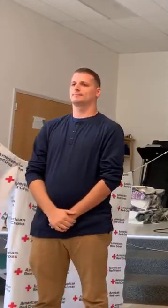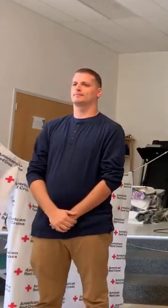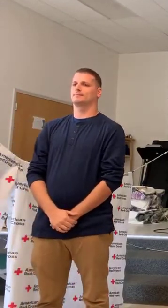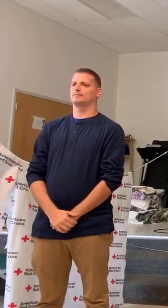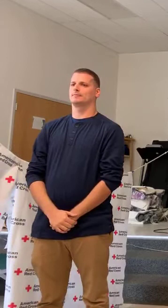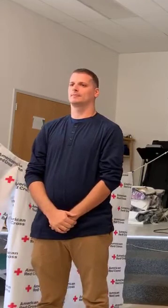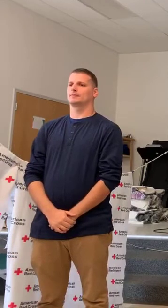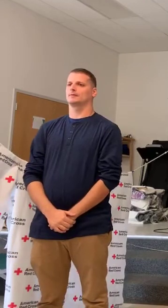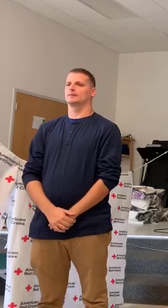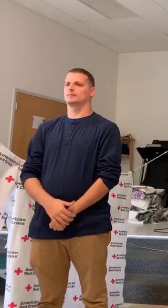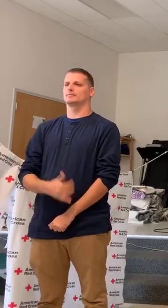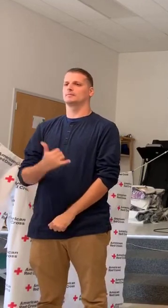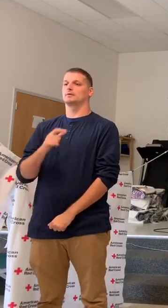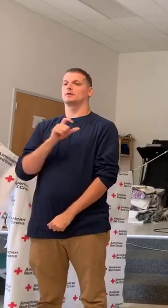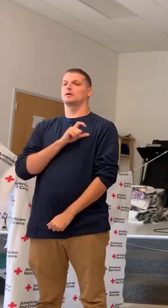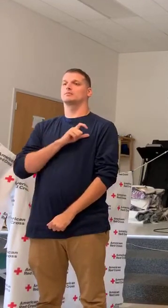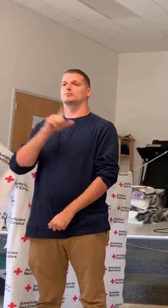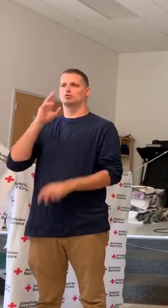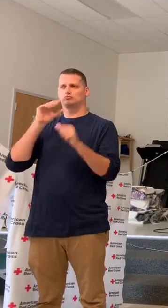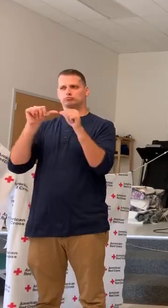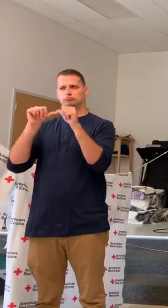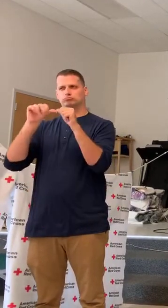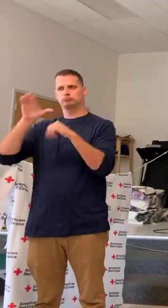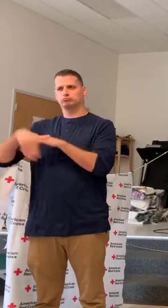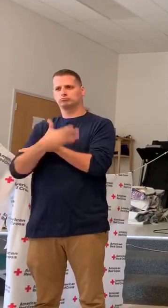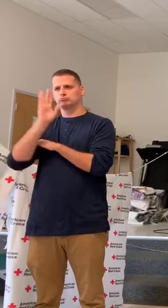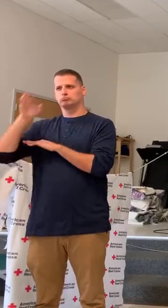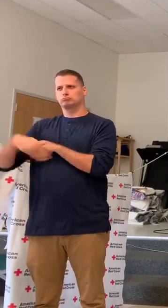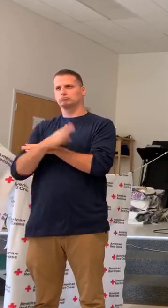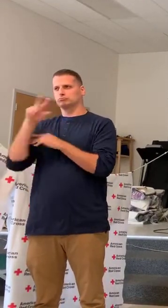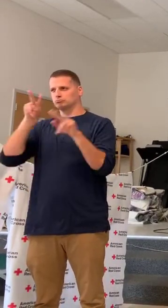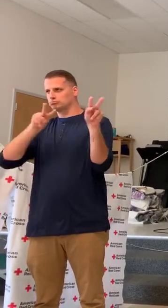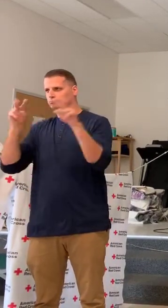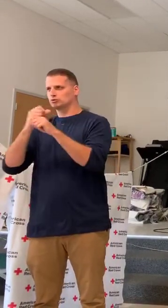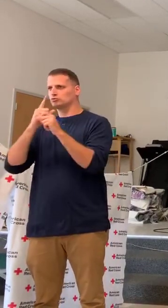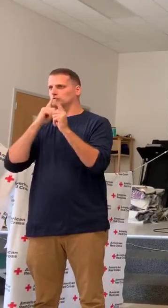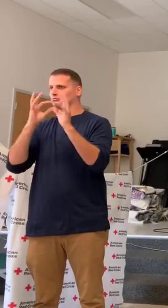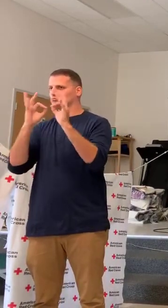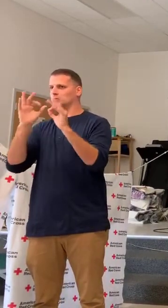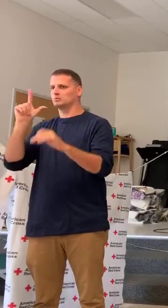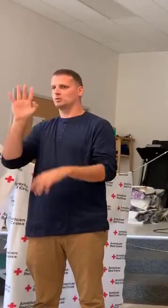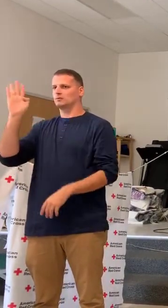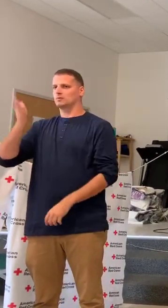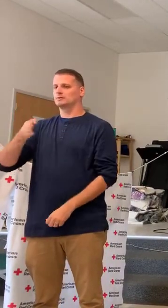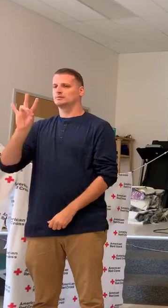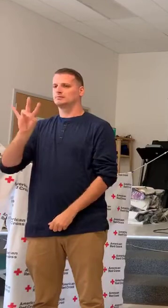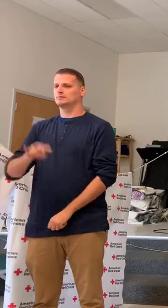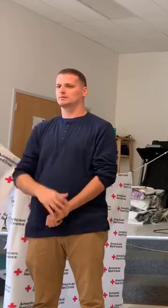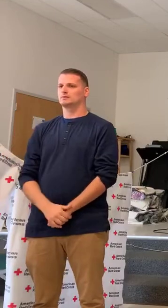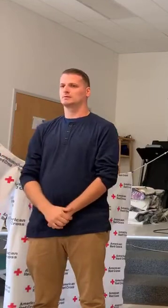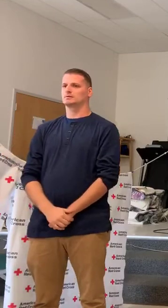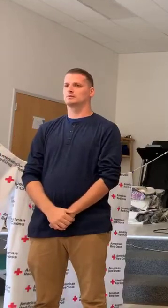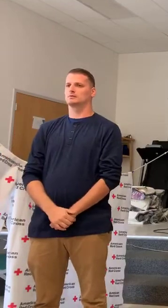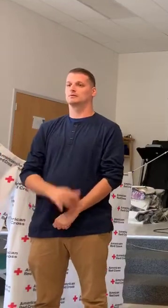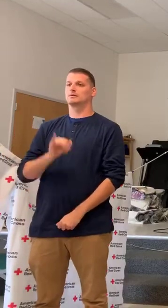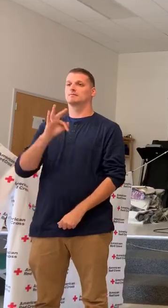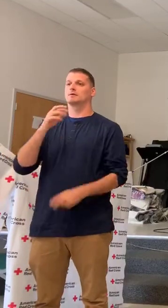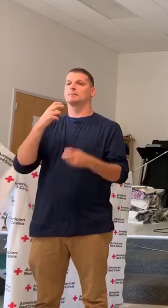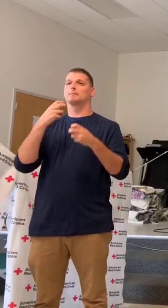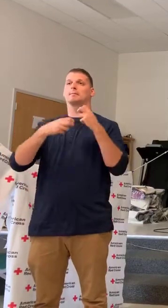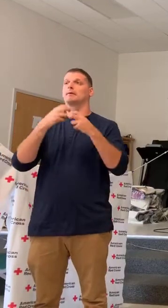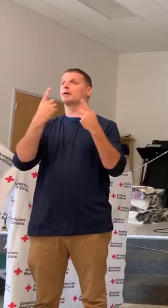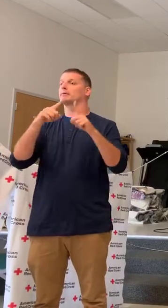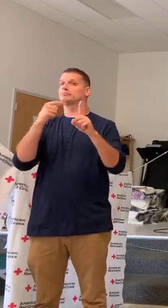people will see that, the high vis. So I think we're at a place where we can do that and do it safely. And it's something we'll just continue to evaluate. I mean, every day we'll look